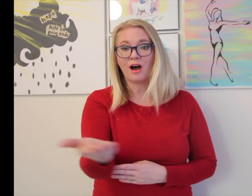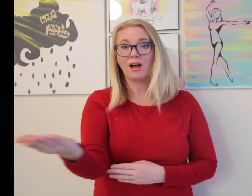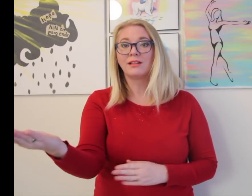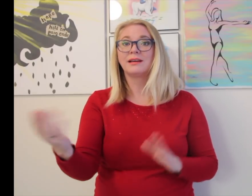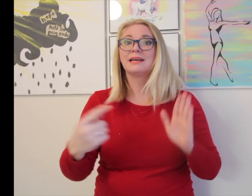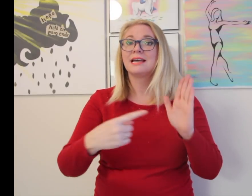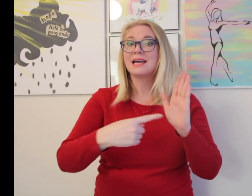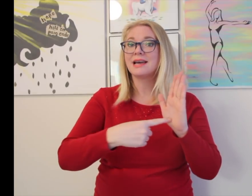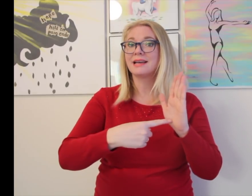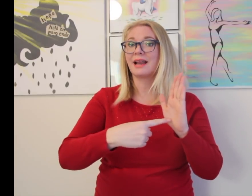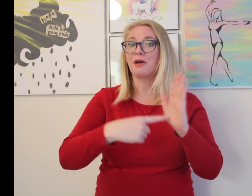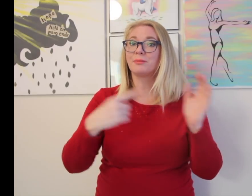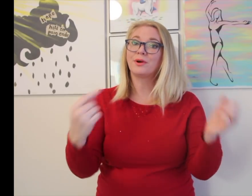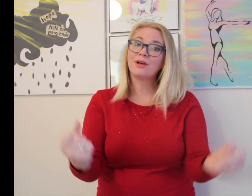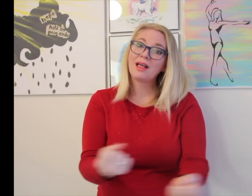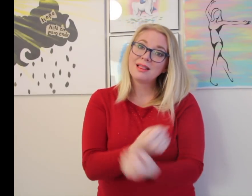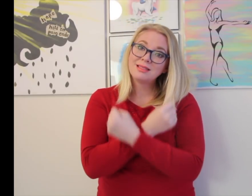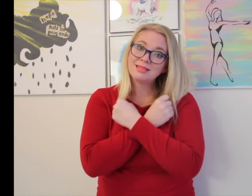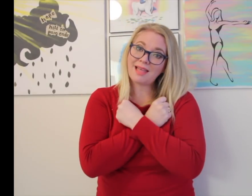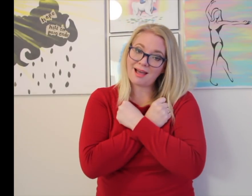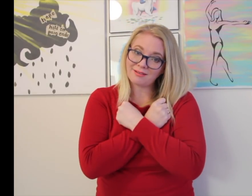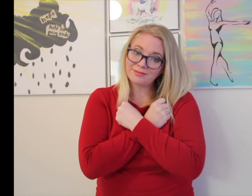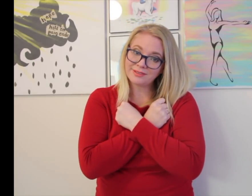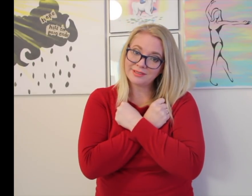y'all, example, love,